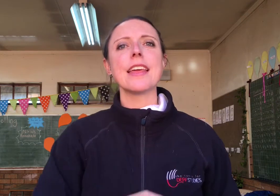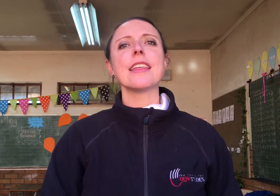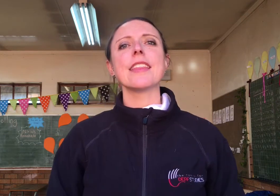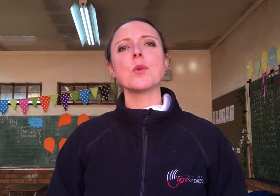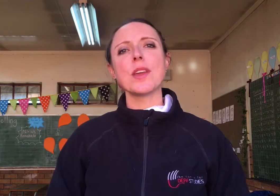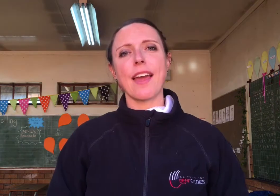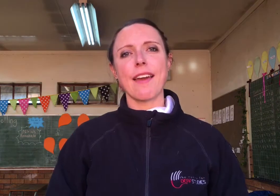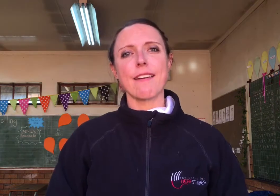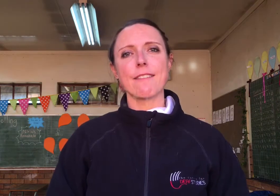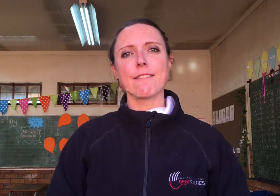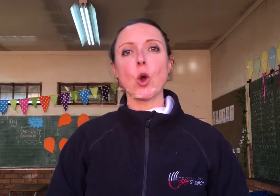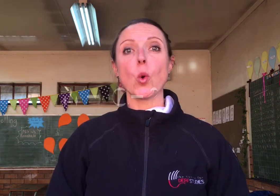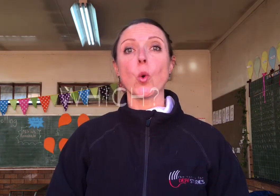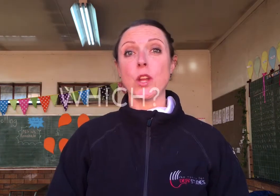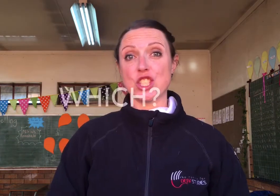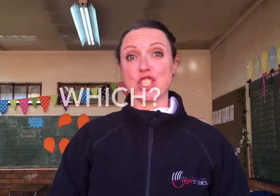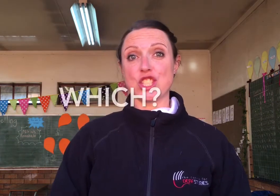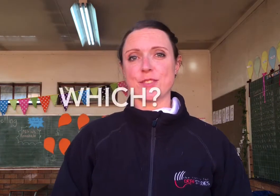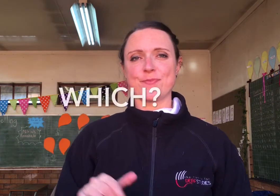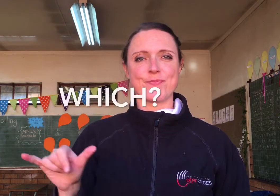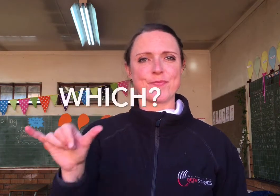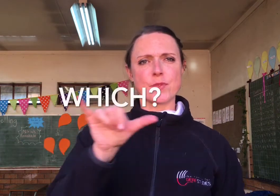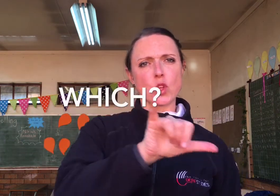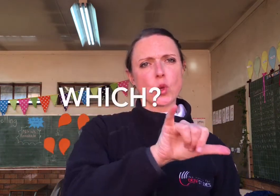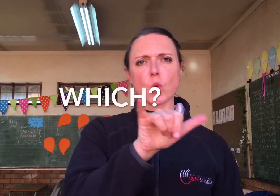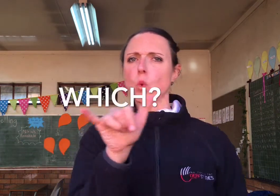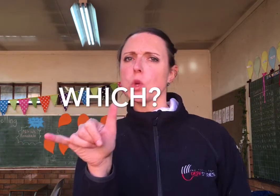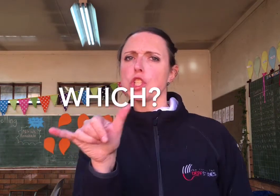Then we have which. Which.